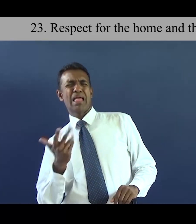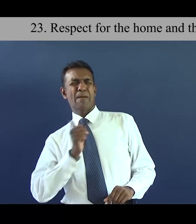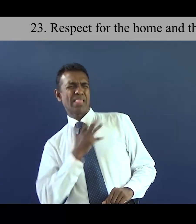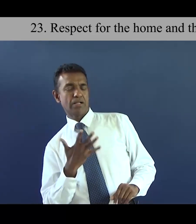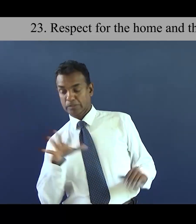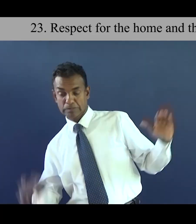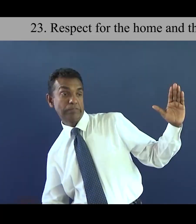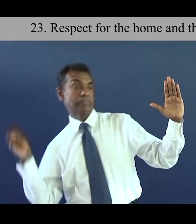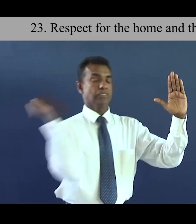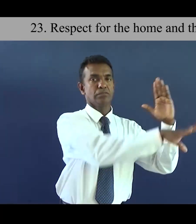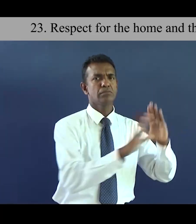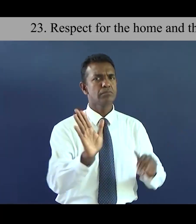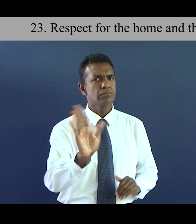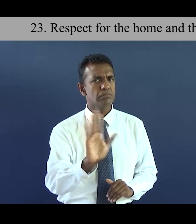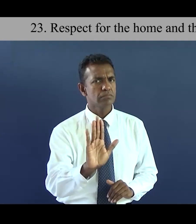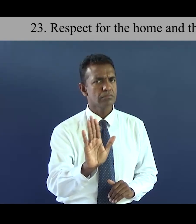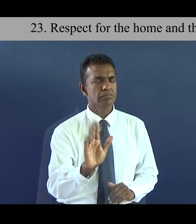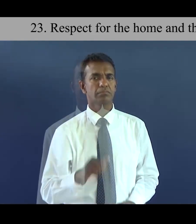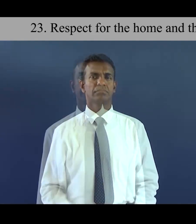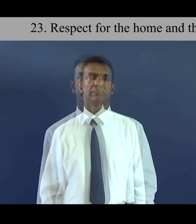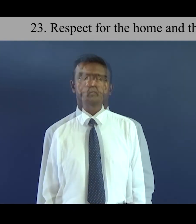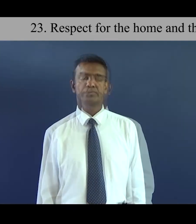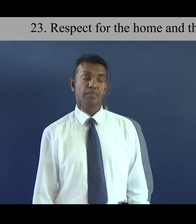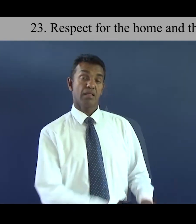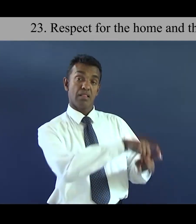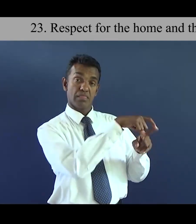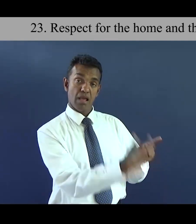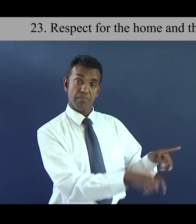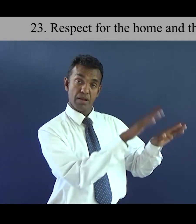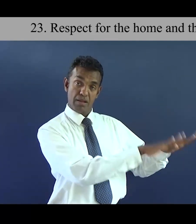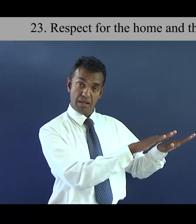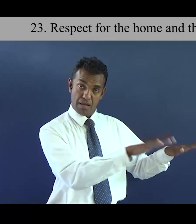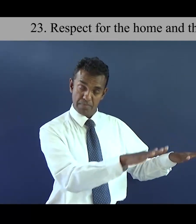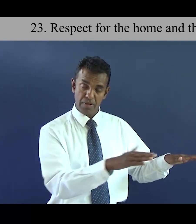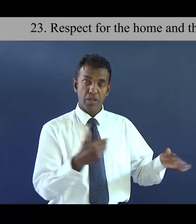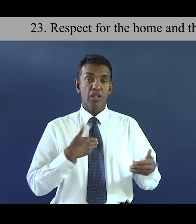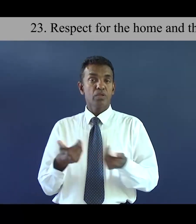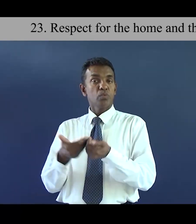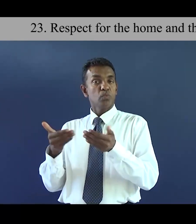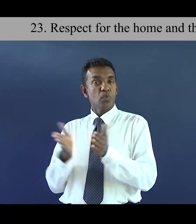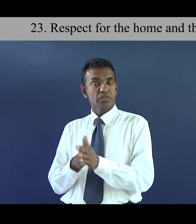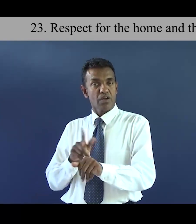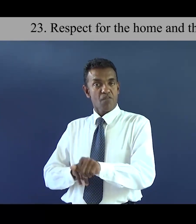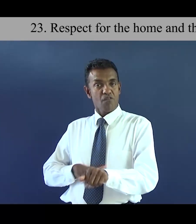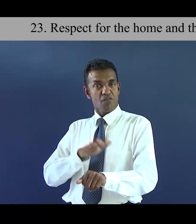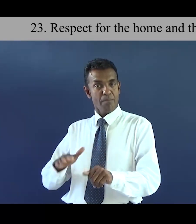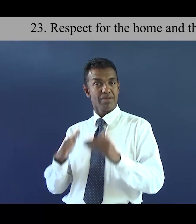Children must not be taken away just because they or